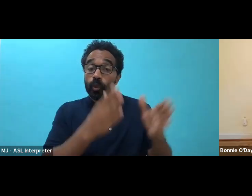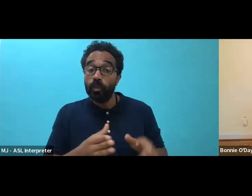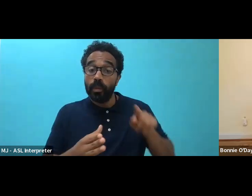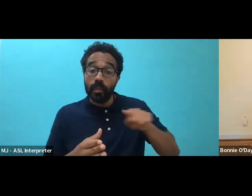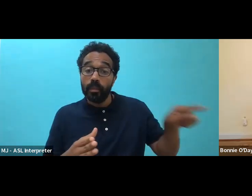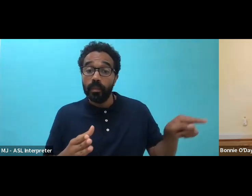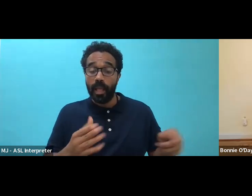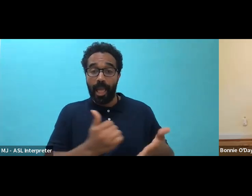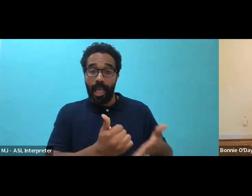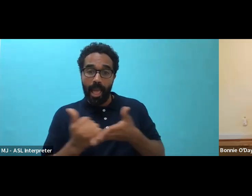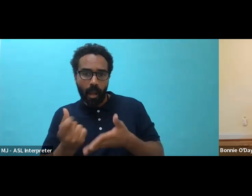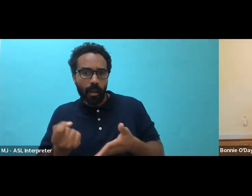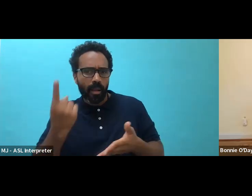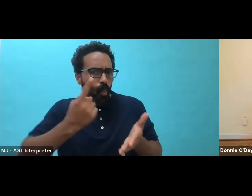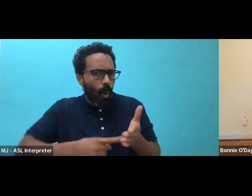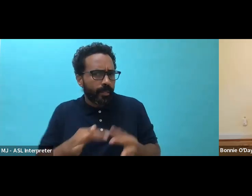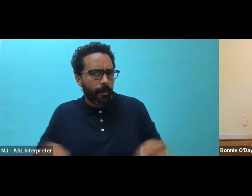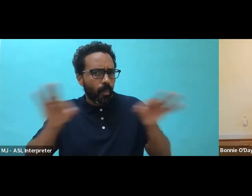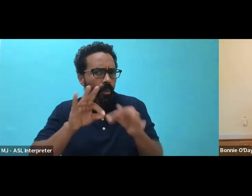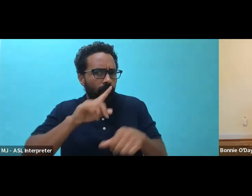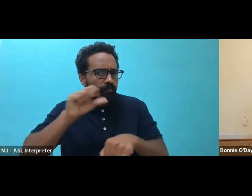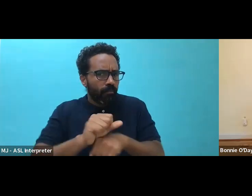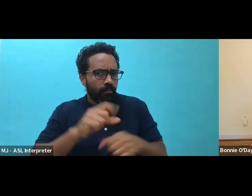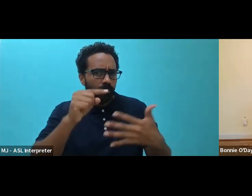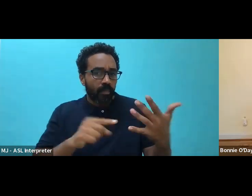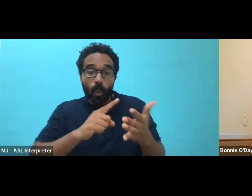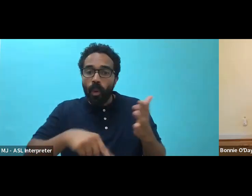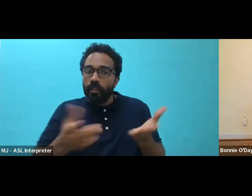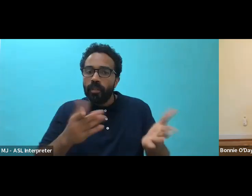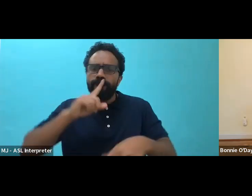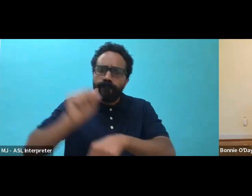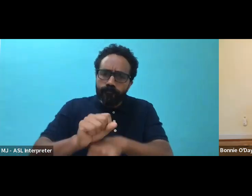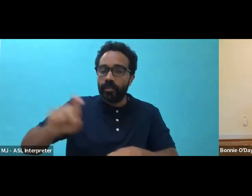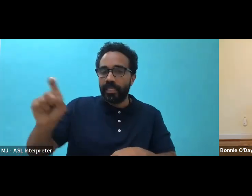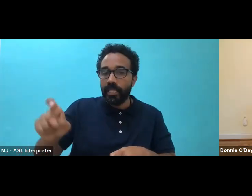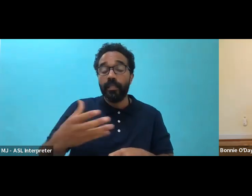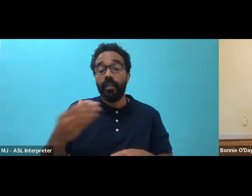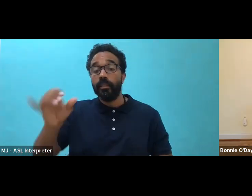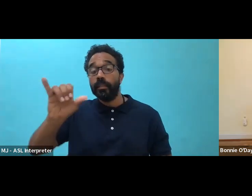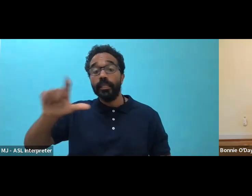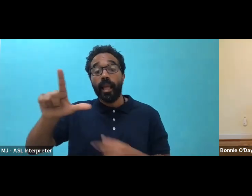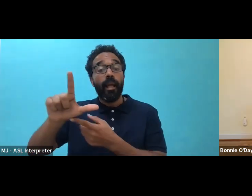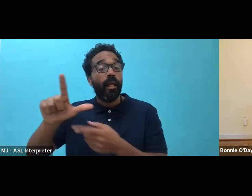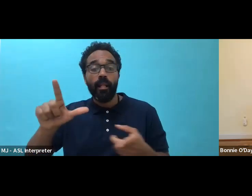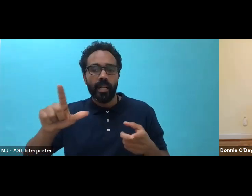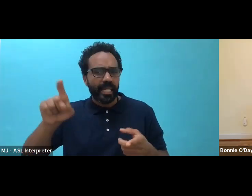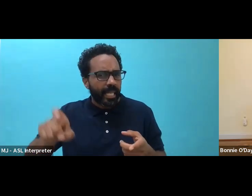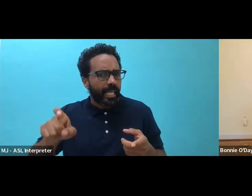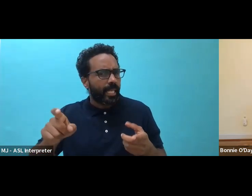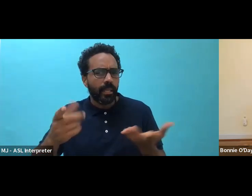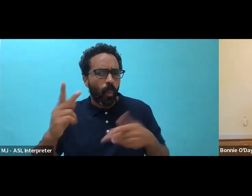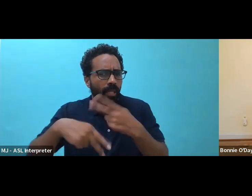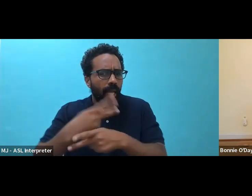CIL will provide, and what kind of advocacy the CIL will do. If consumers think